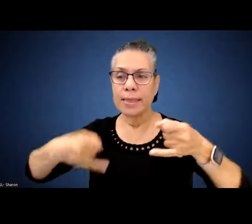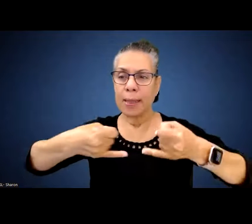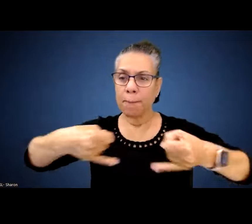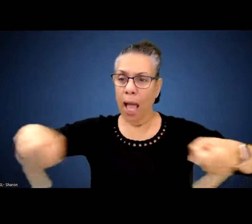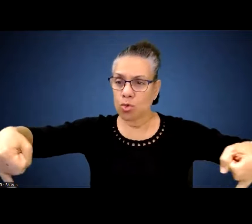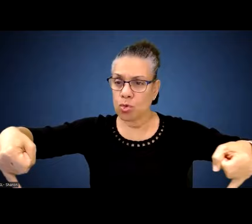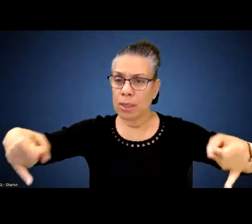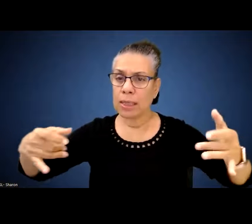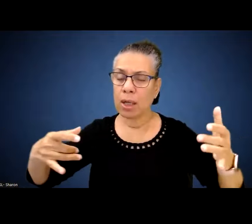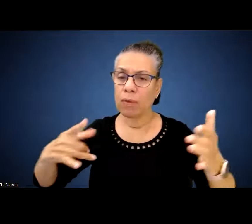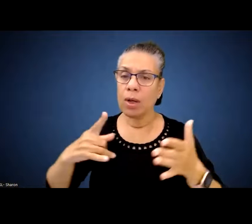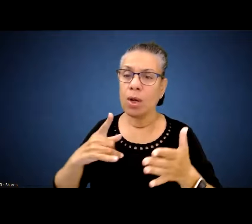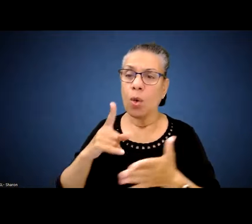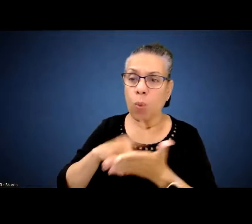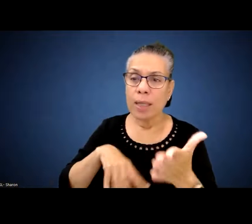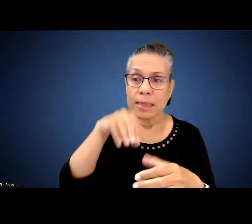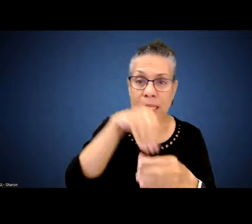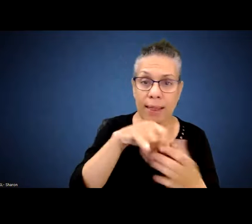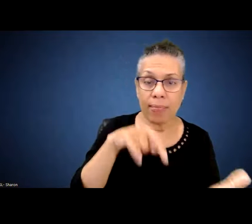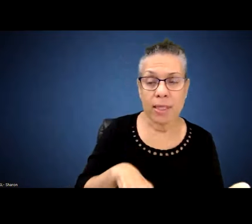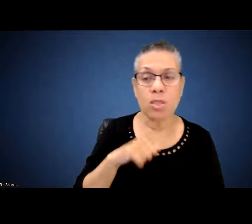on, what will end up a part of this, but